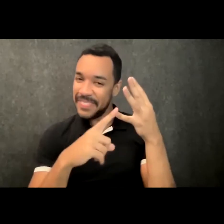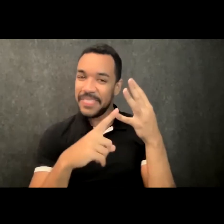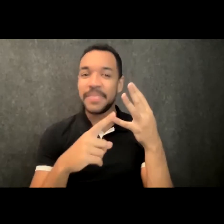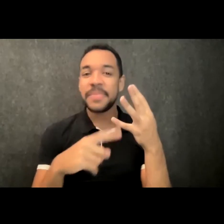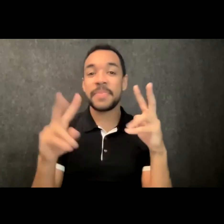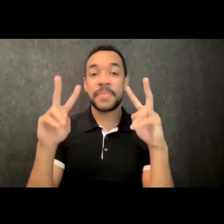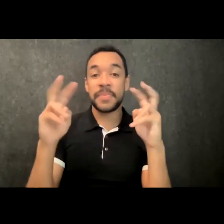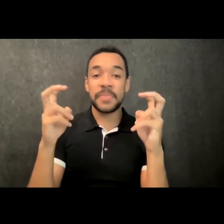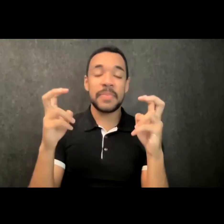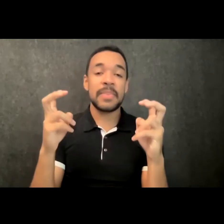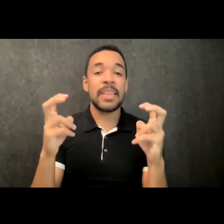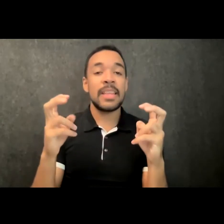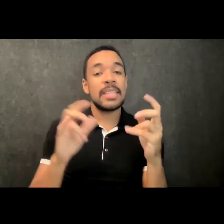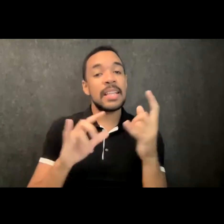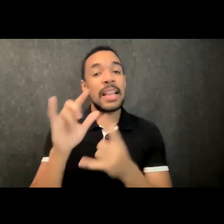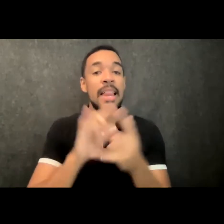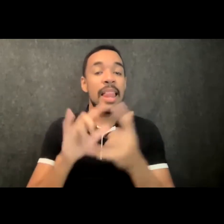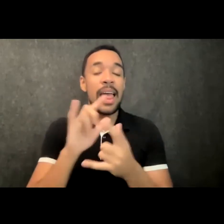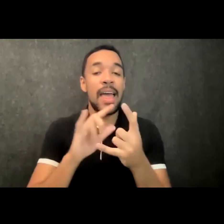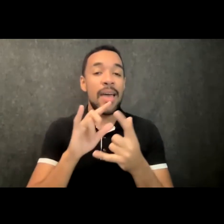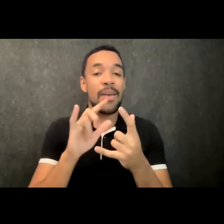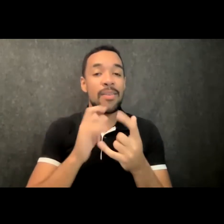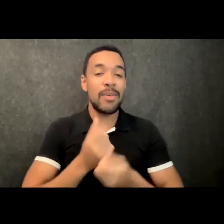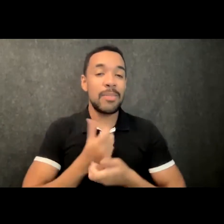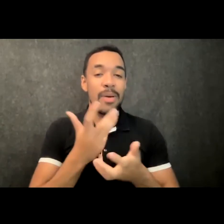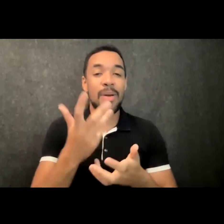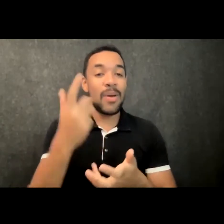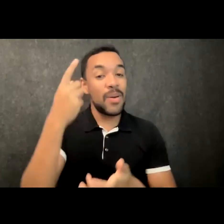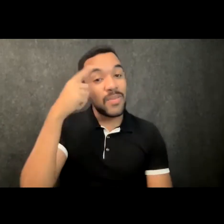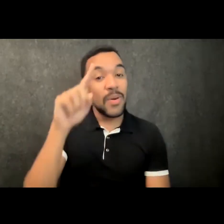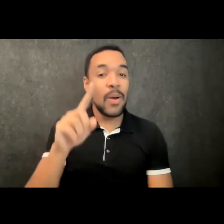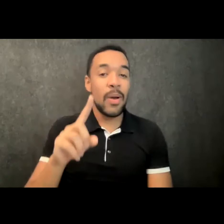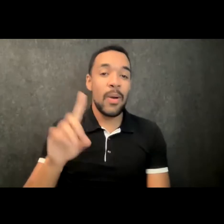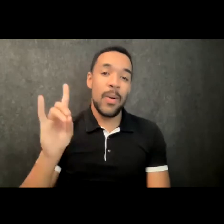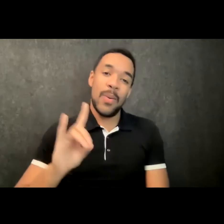my love poem to Oakland, California.